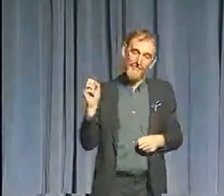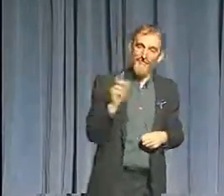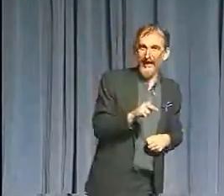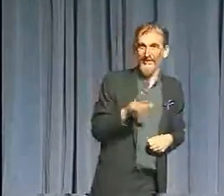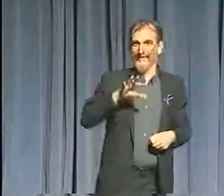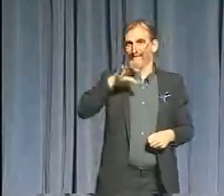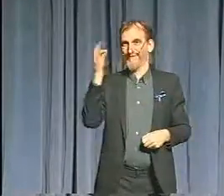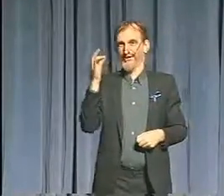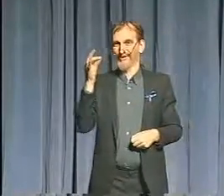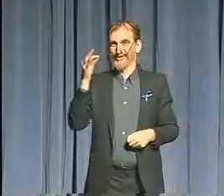we are.